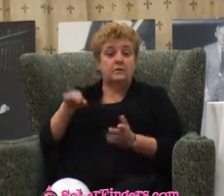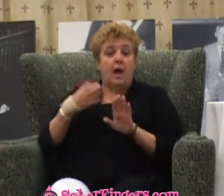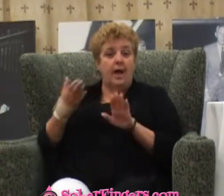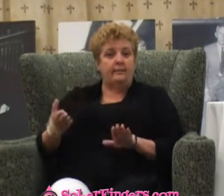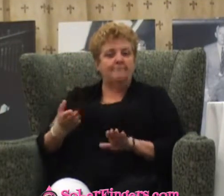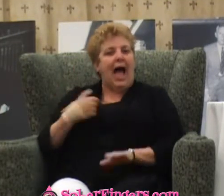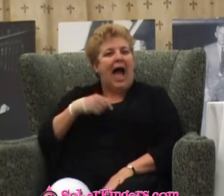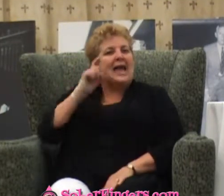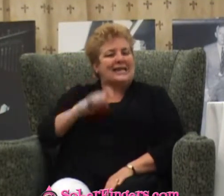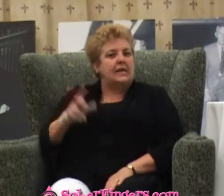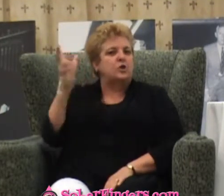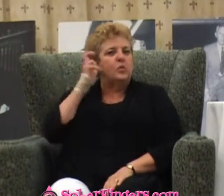about alcoholism.